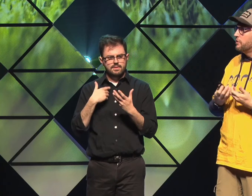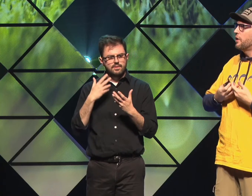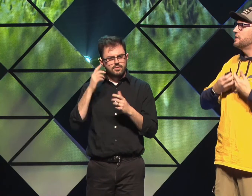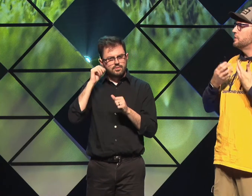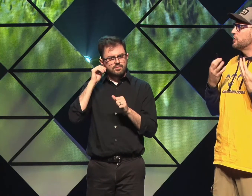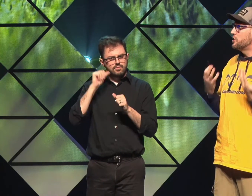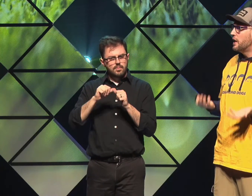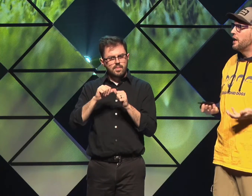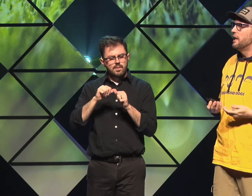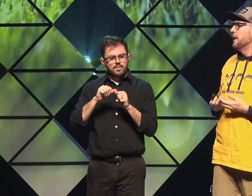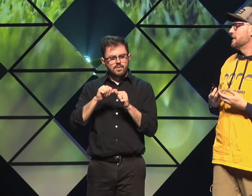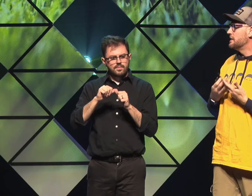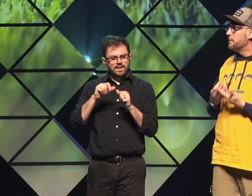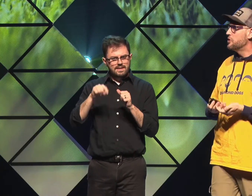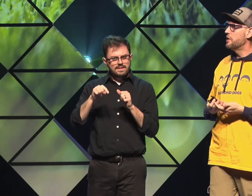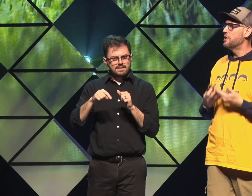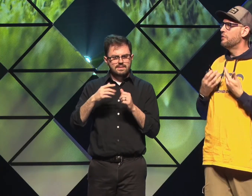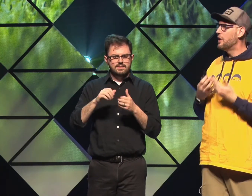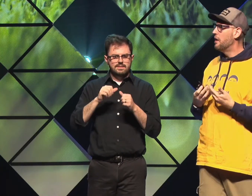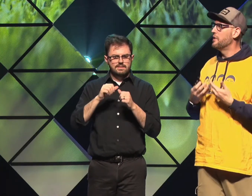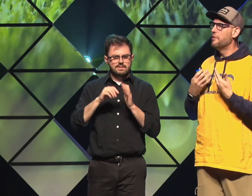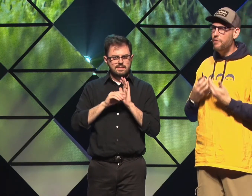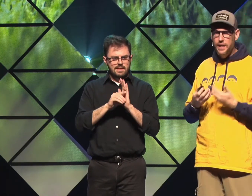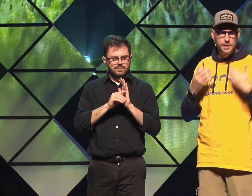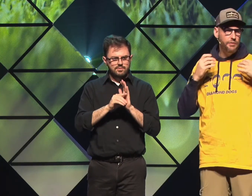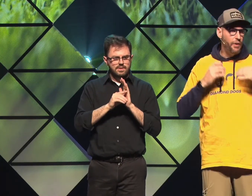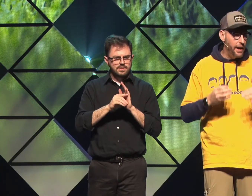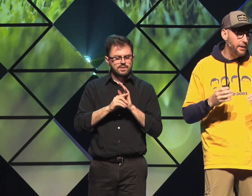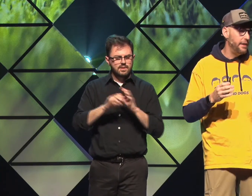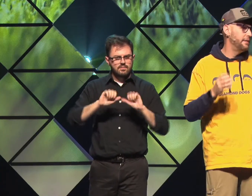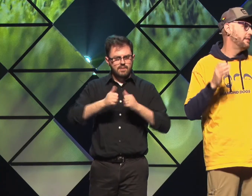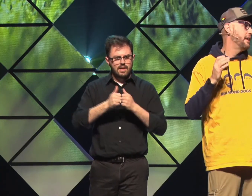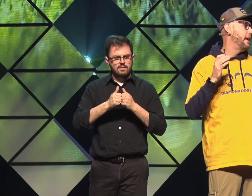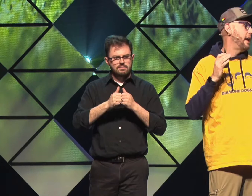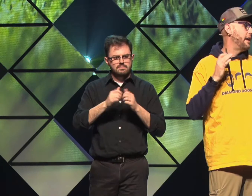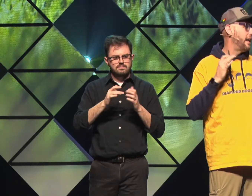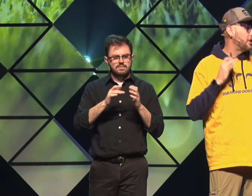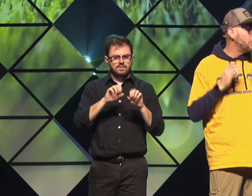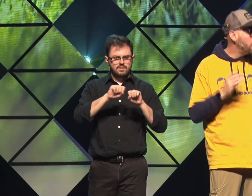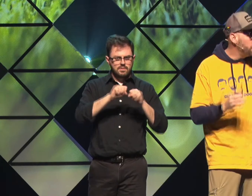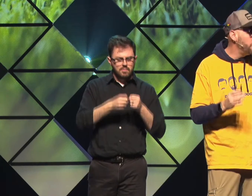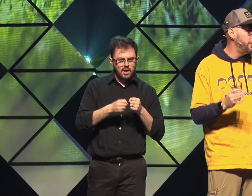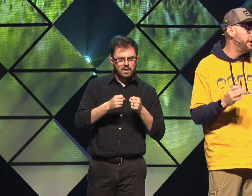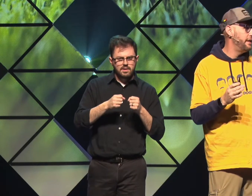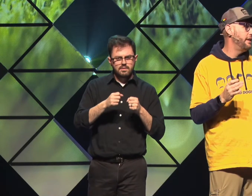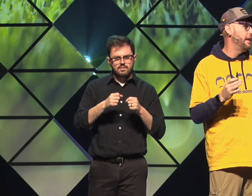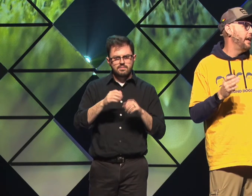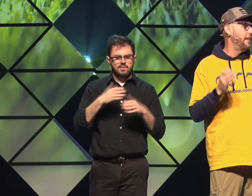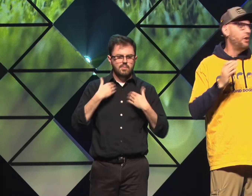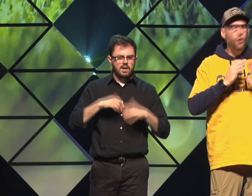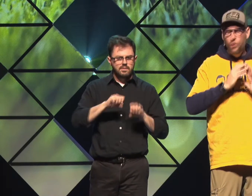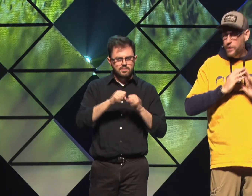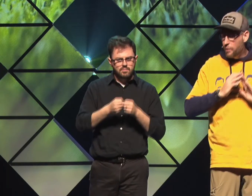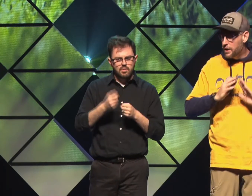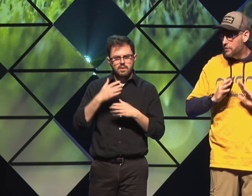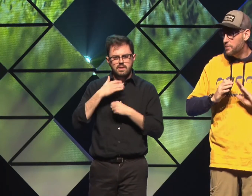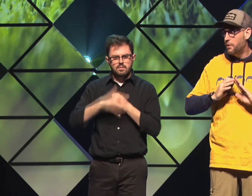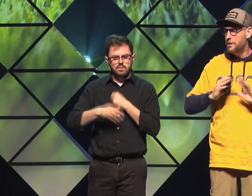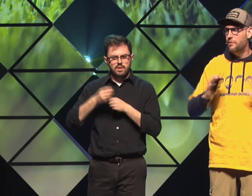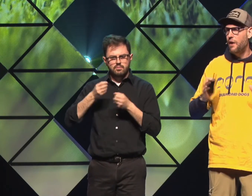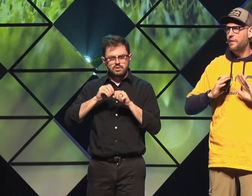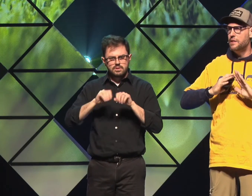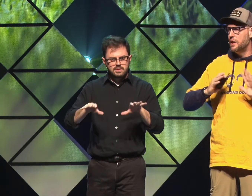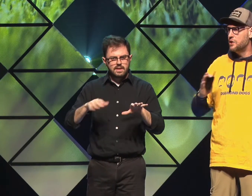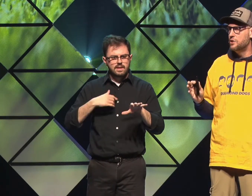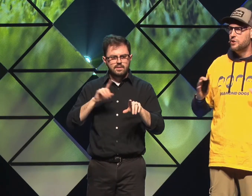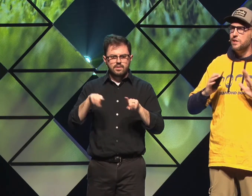the blood of Christ that was shed as a demonstration of love in the face of violence and exclusion. And the only way to respond